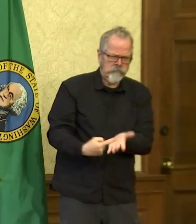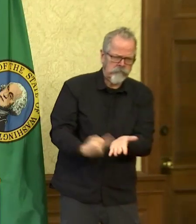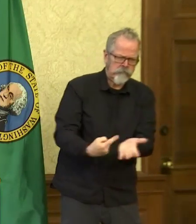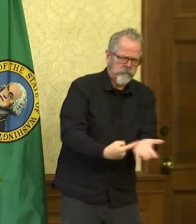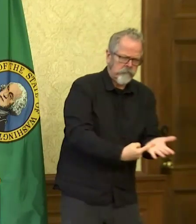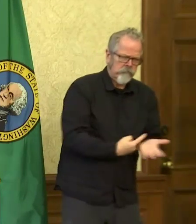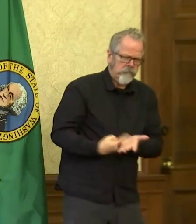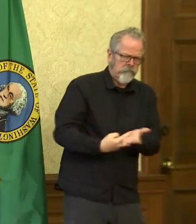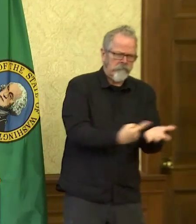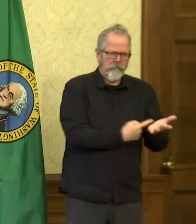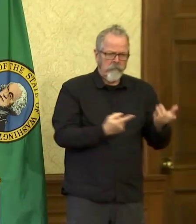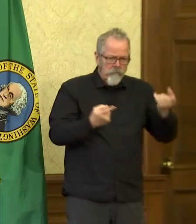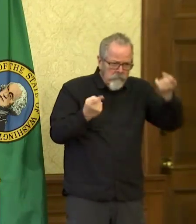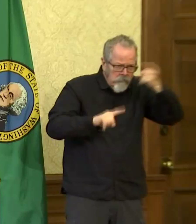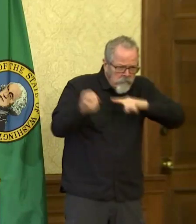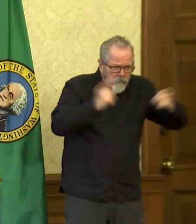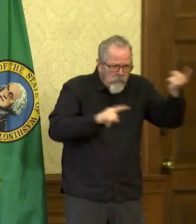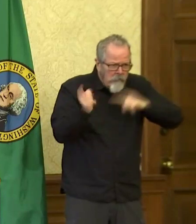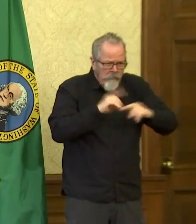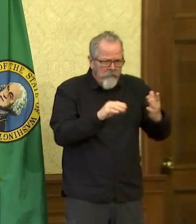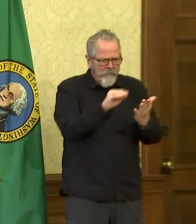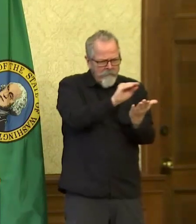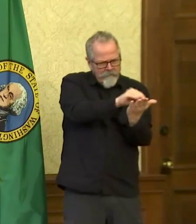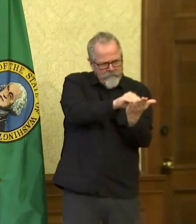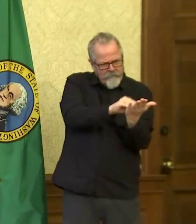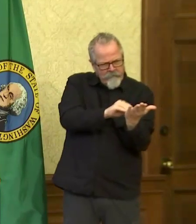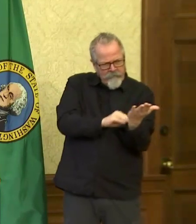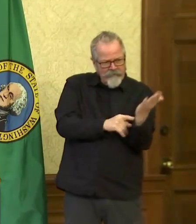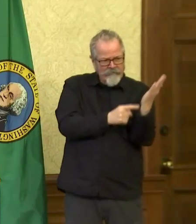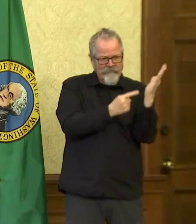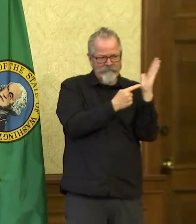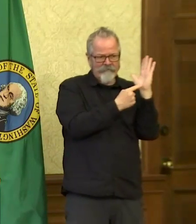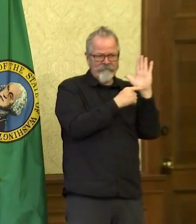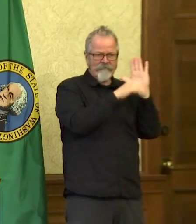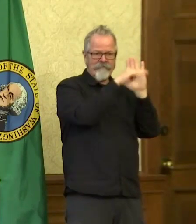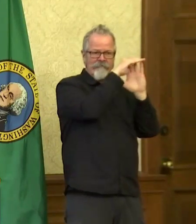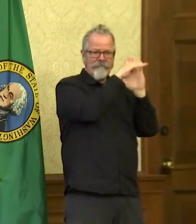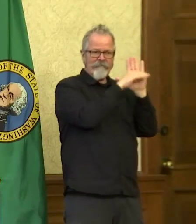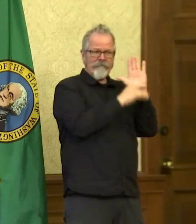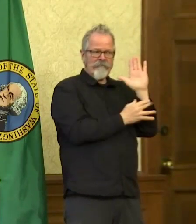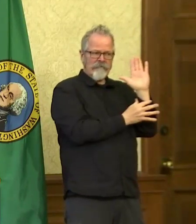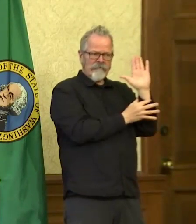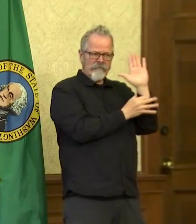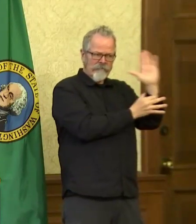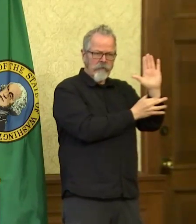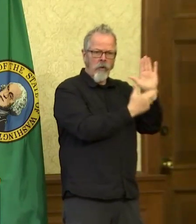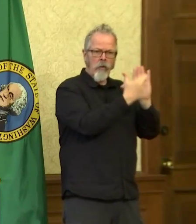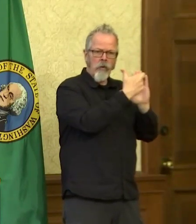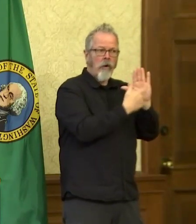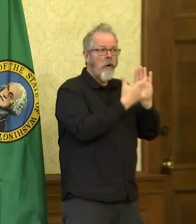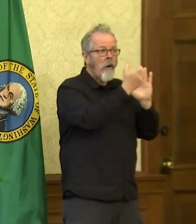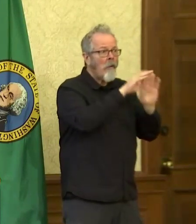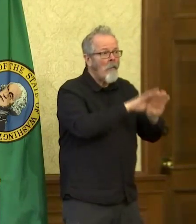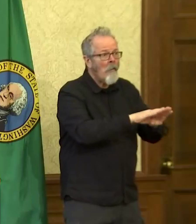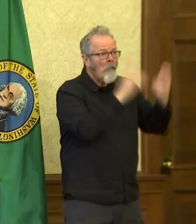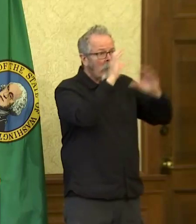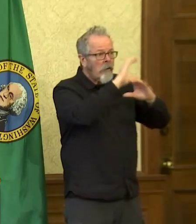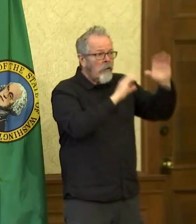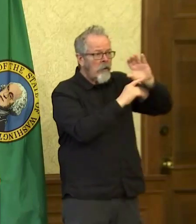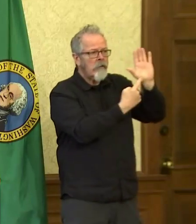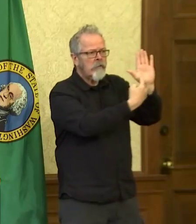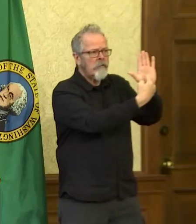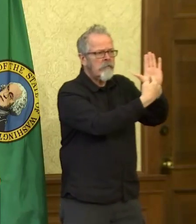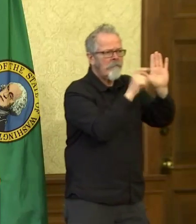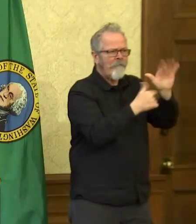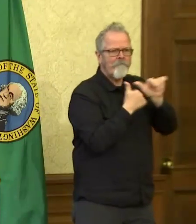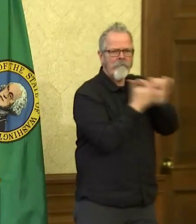group that has been agreed to by workers and contractors and health and safety experts and local government officials